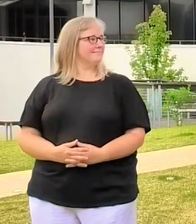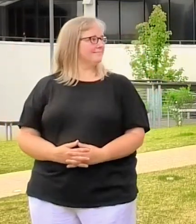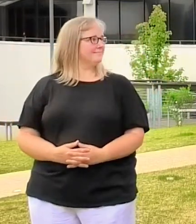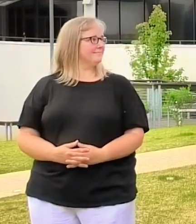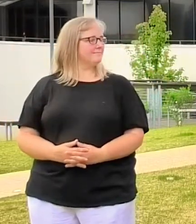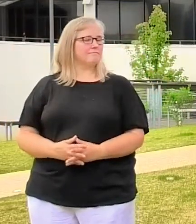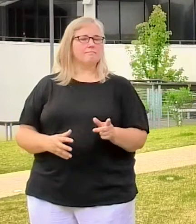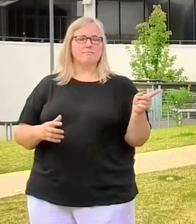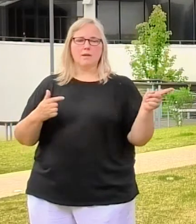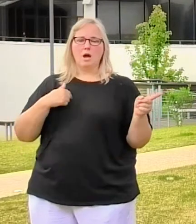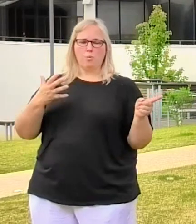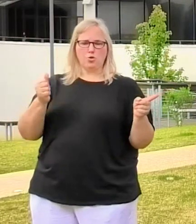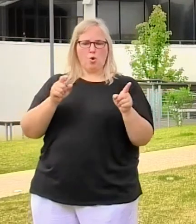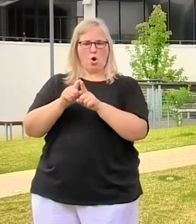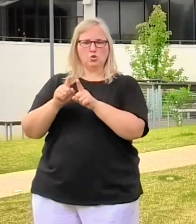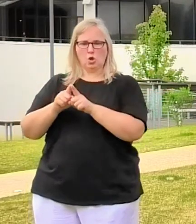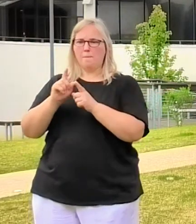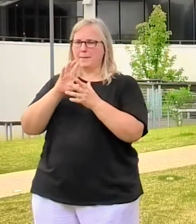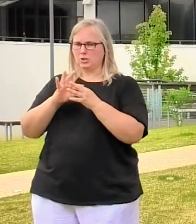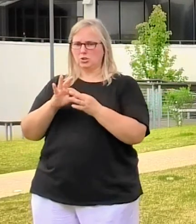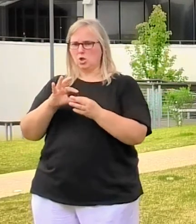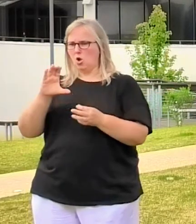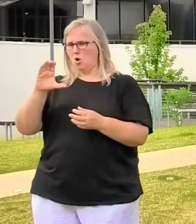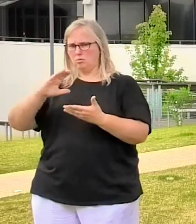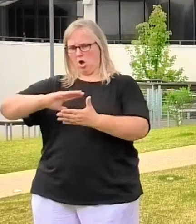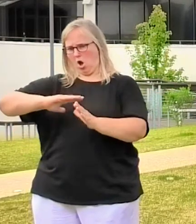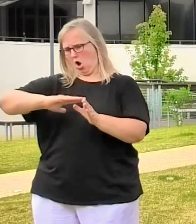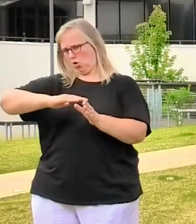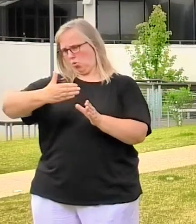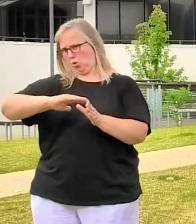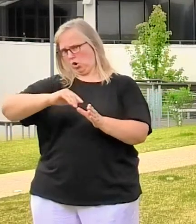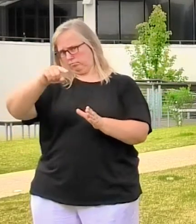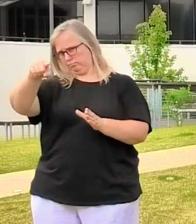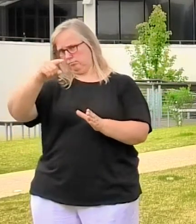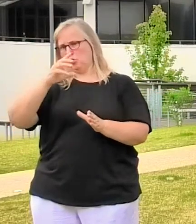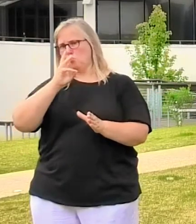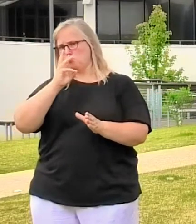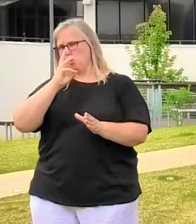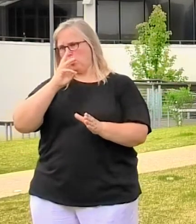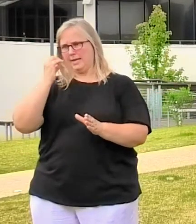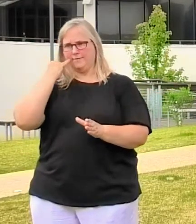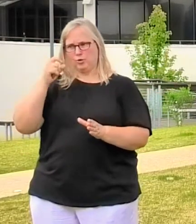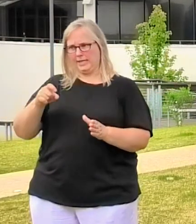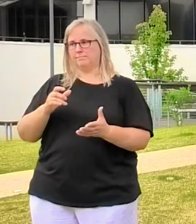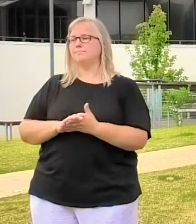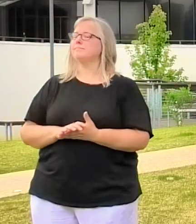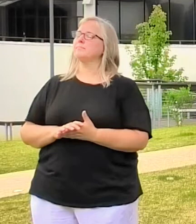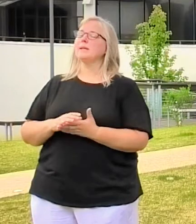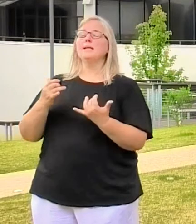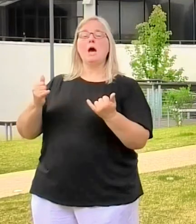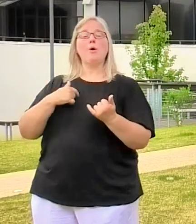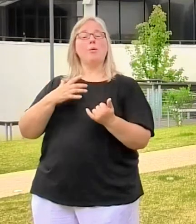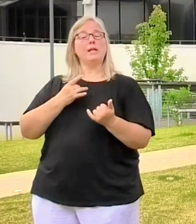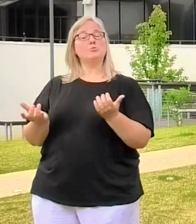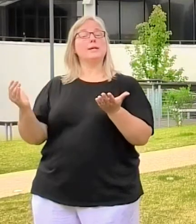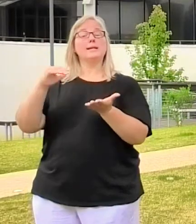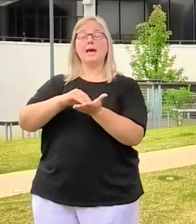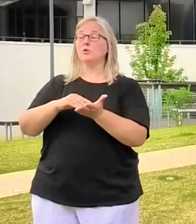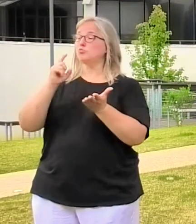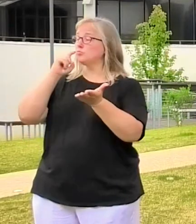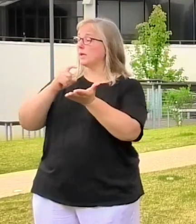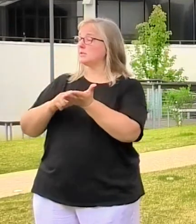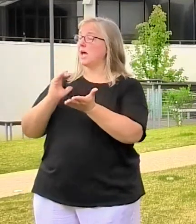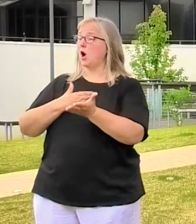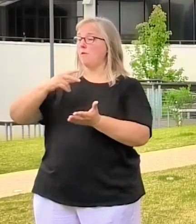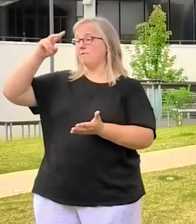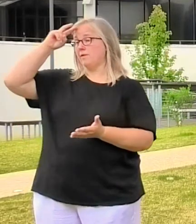I want to also mention there is a cooler of water if any of you need any. It's back there. I'd like to just once again recognize